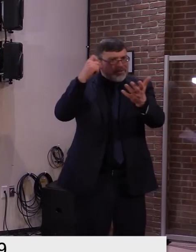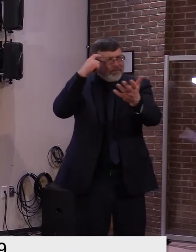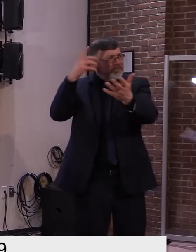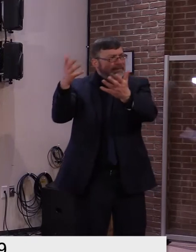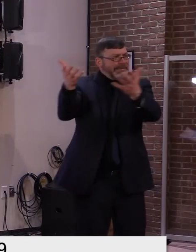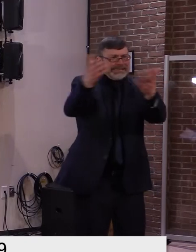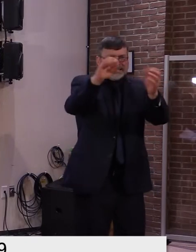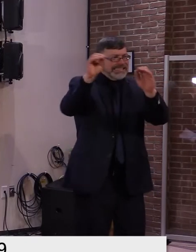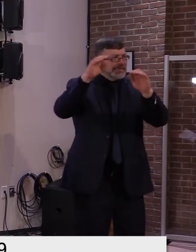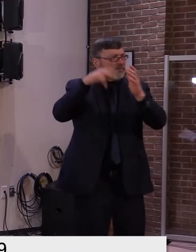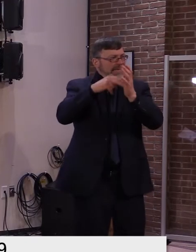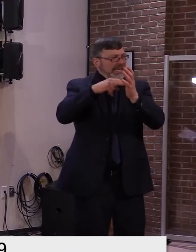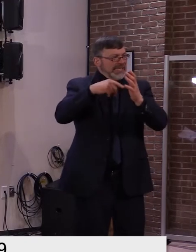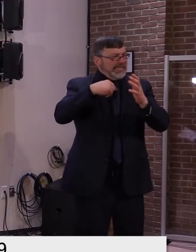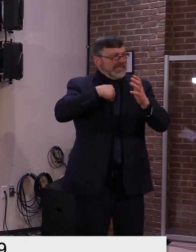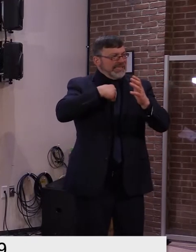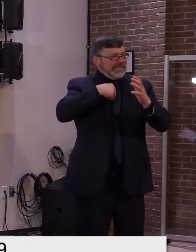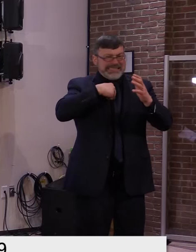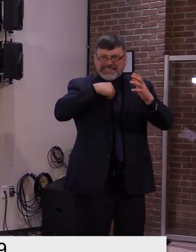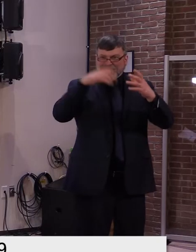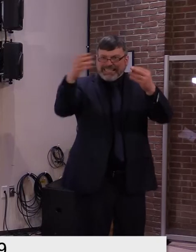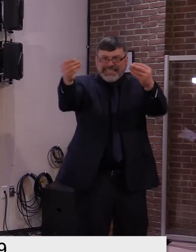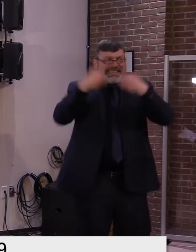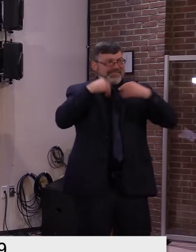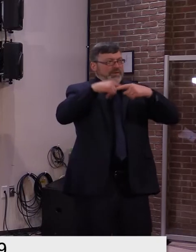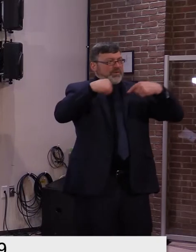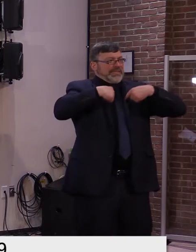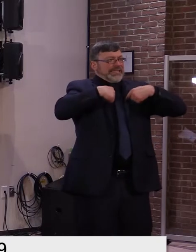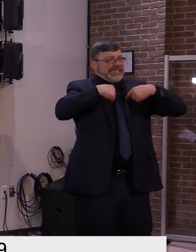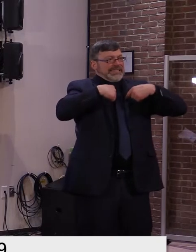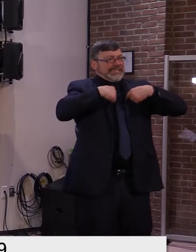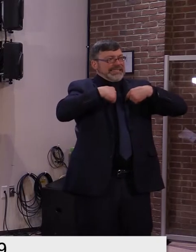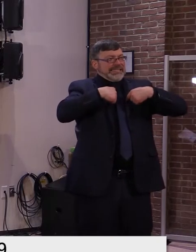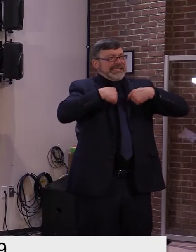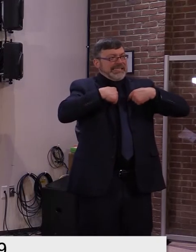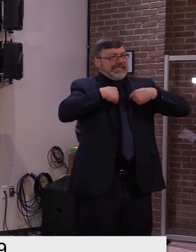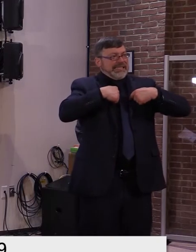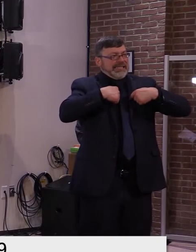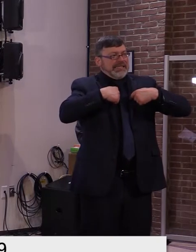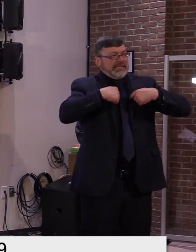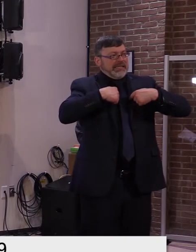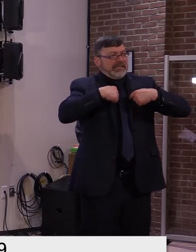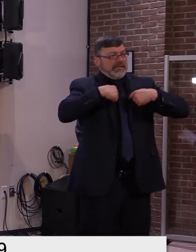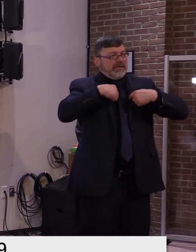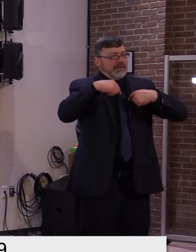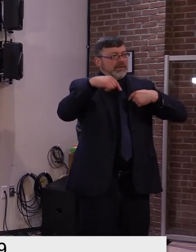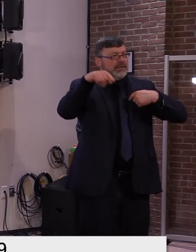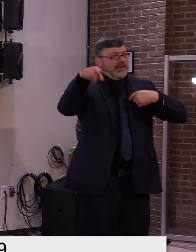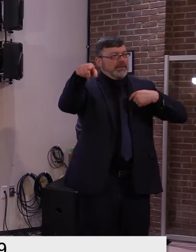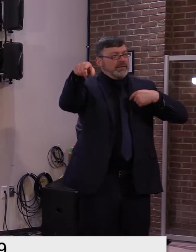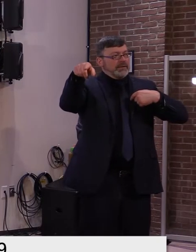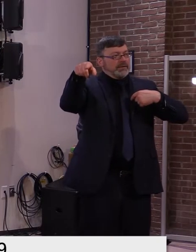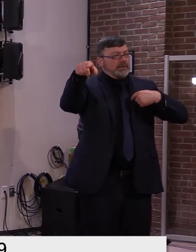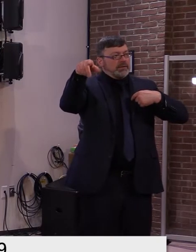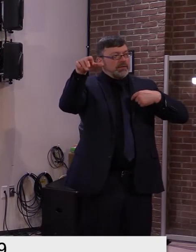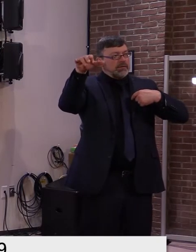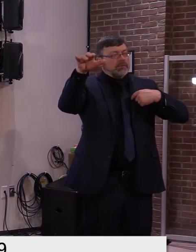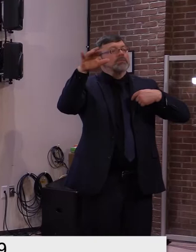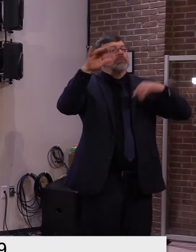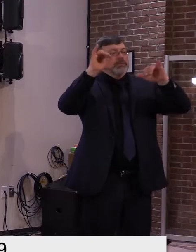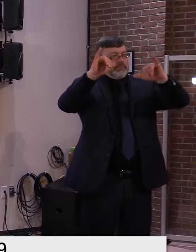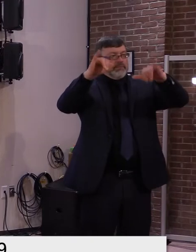get the supply out to those parts of the state as well. So the White House said that they were